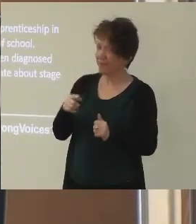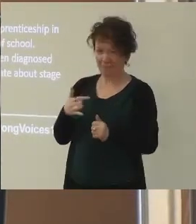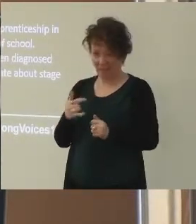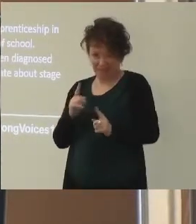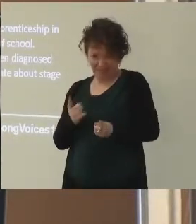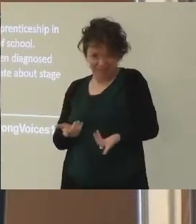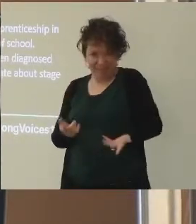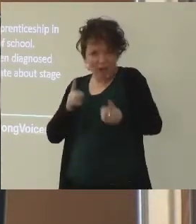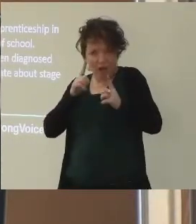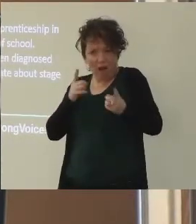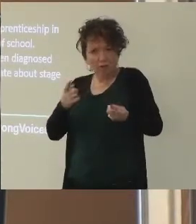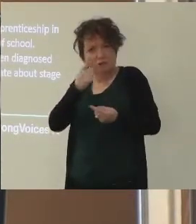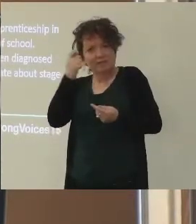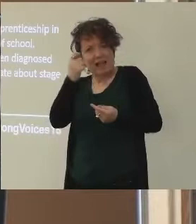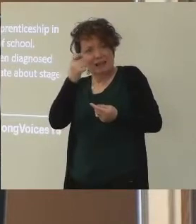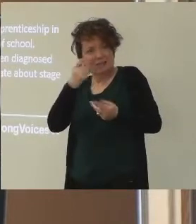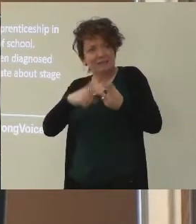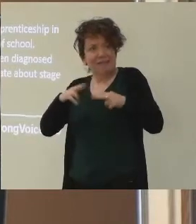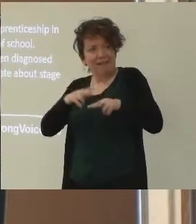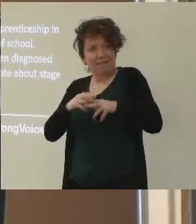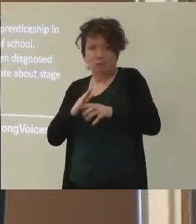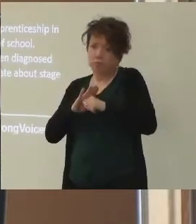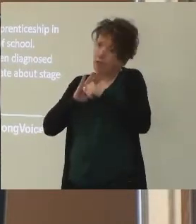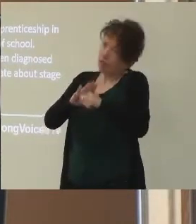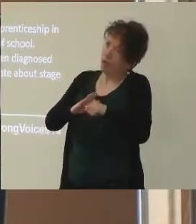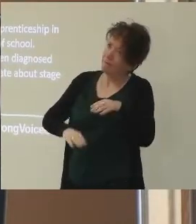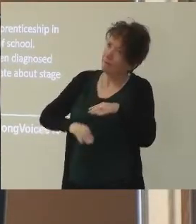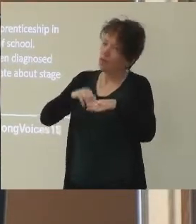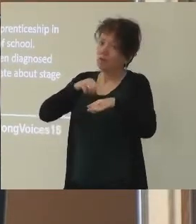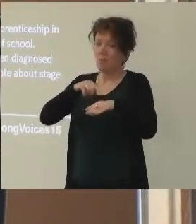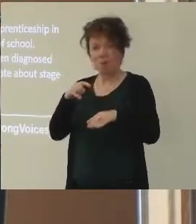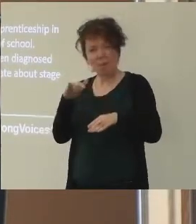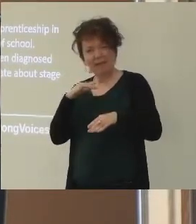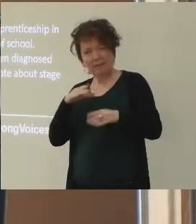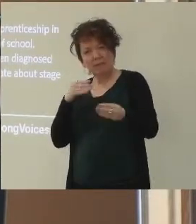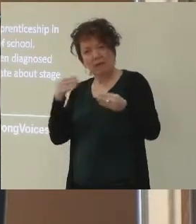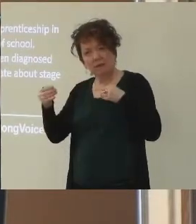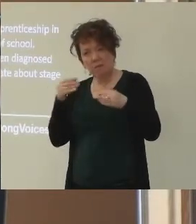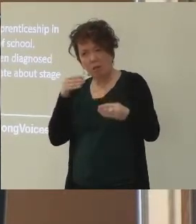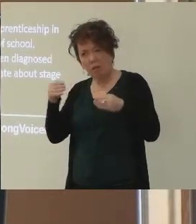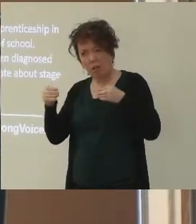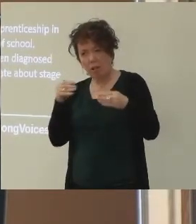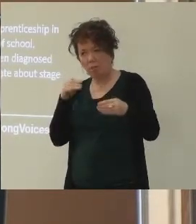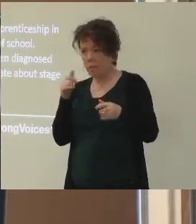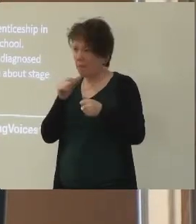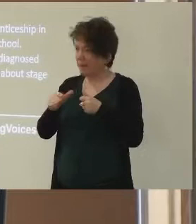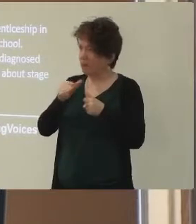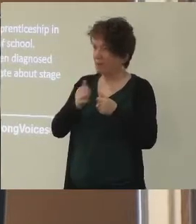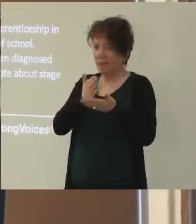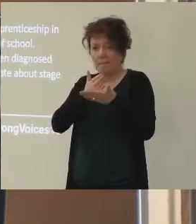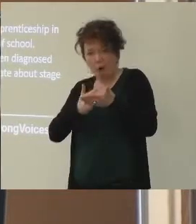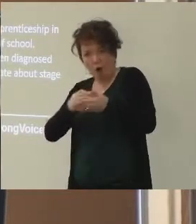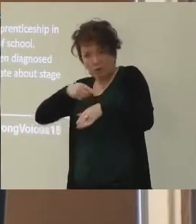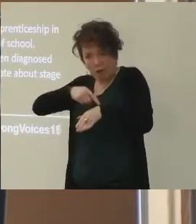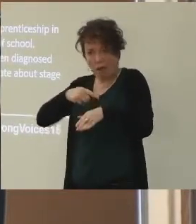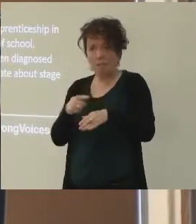to be successful in achieving a full-time role? Or does it need to be flexible? Does it need to be part-time? What are